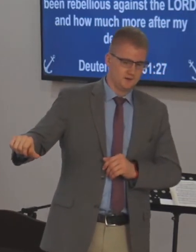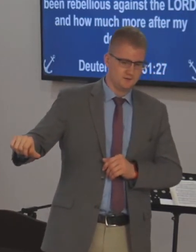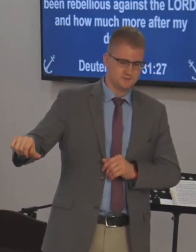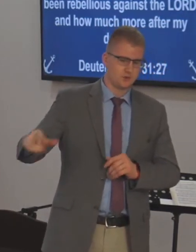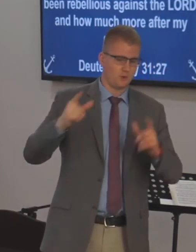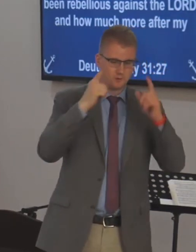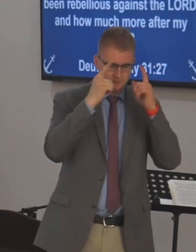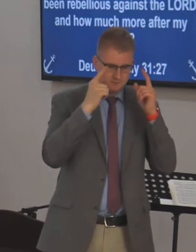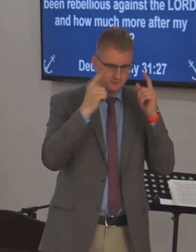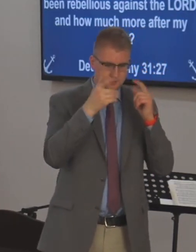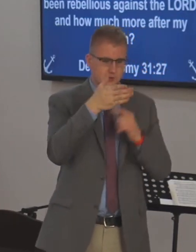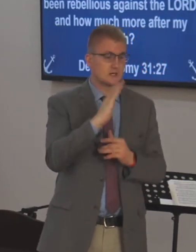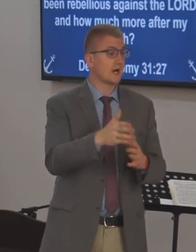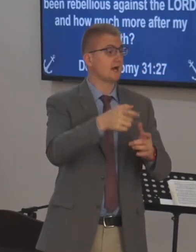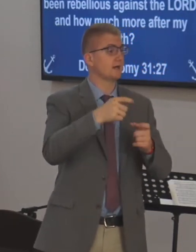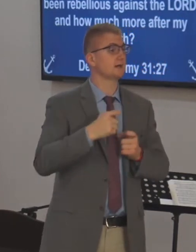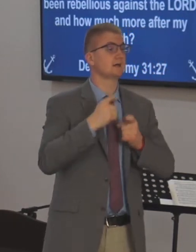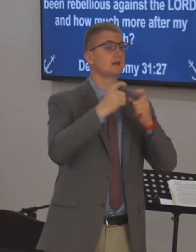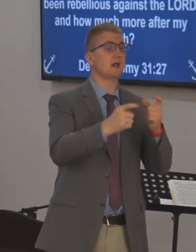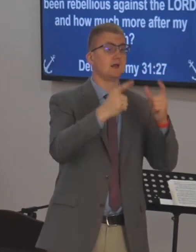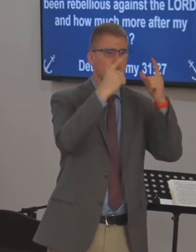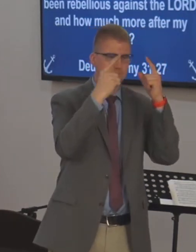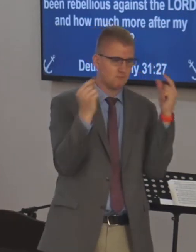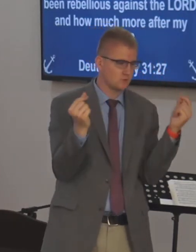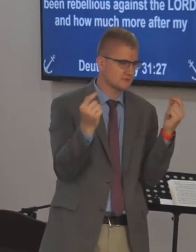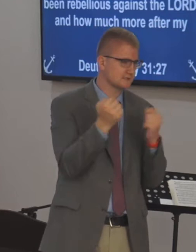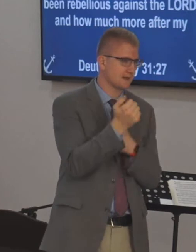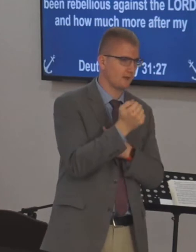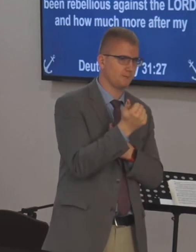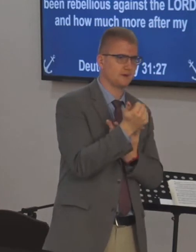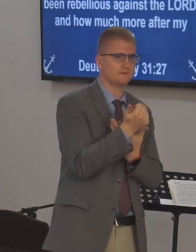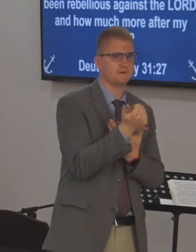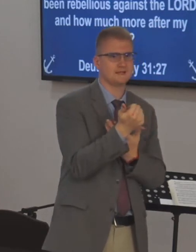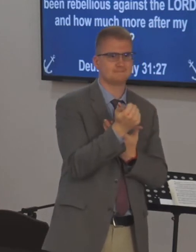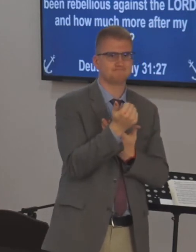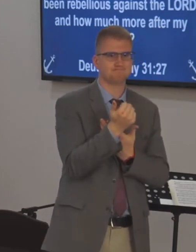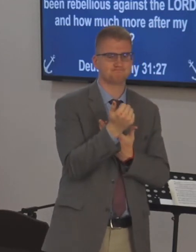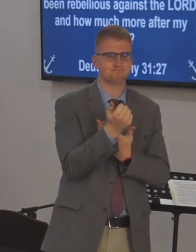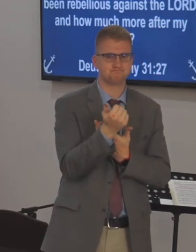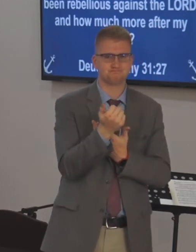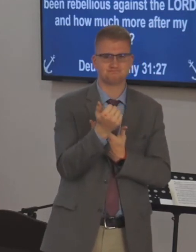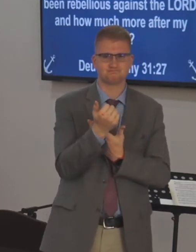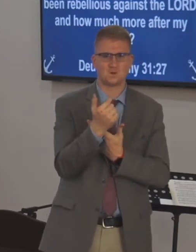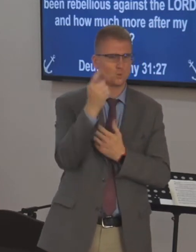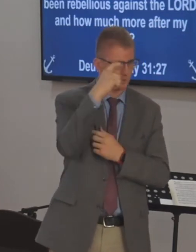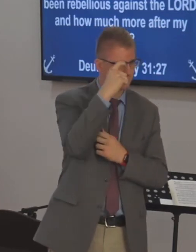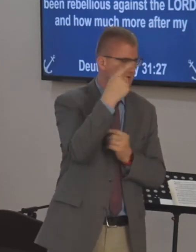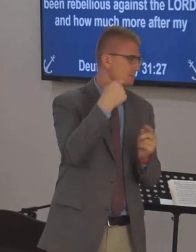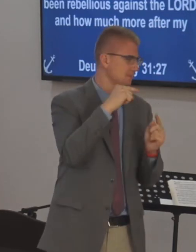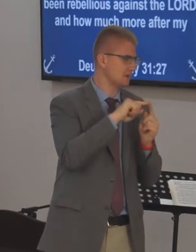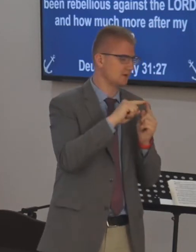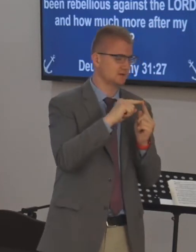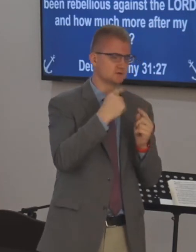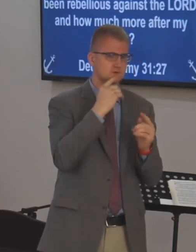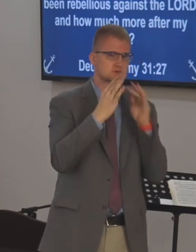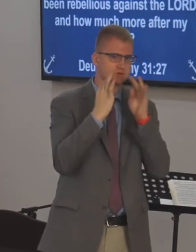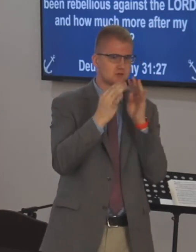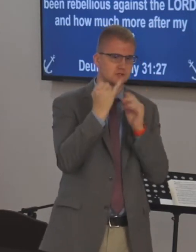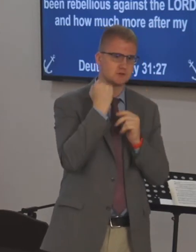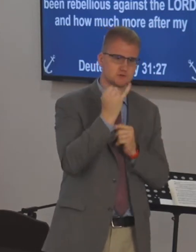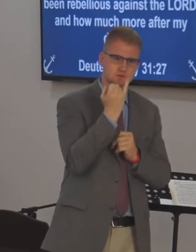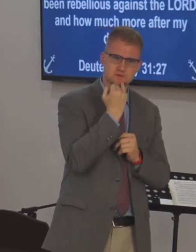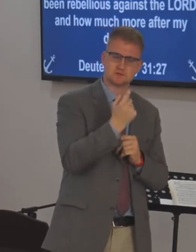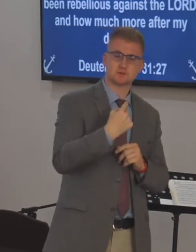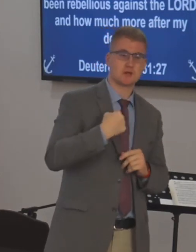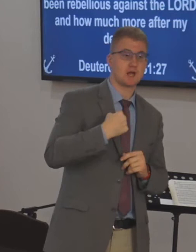Moses, God gave Moses insight about this thing. For I know thy rebellion. He's talking to Israel. And thy stiff